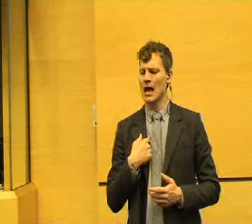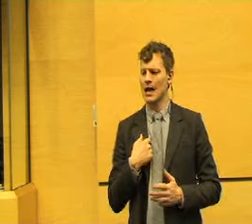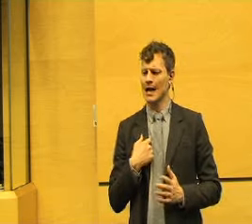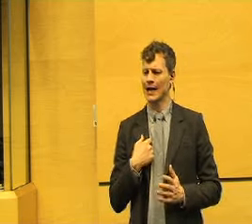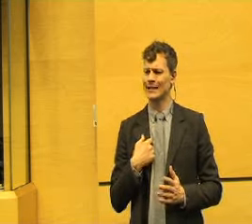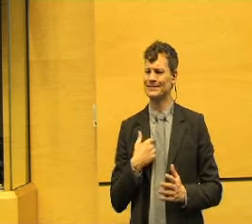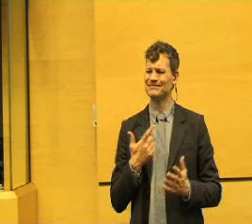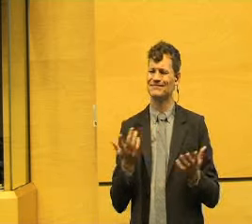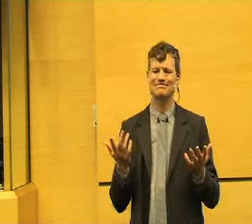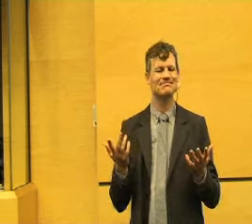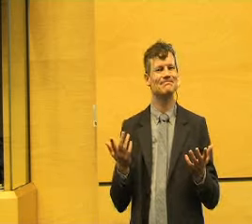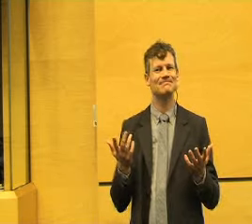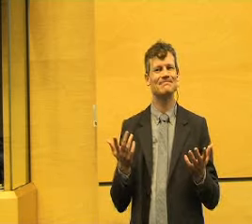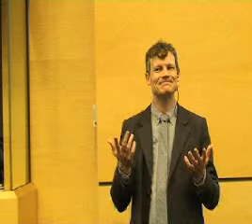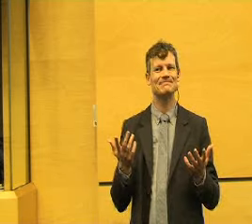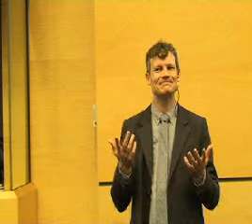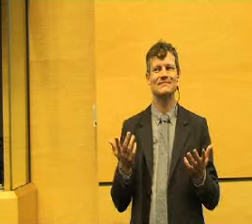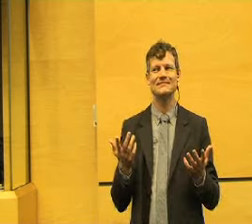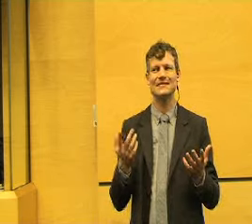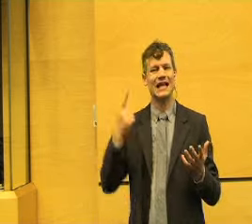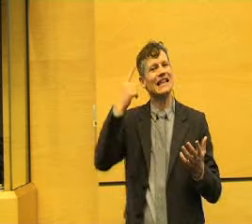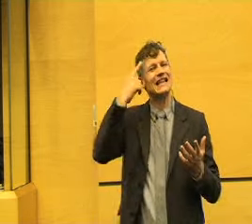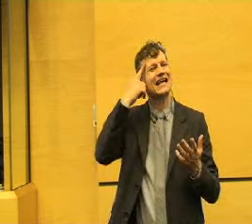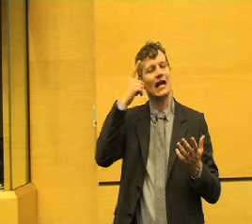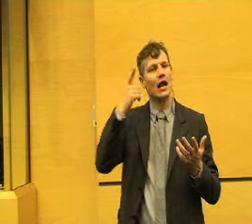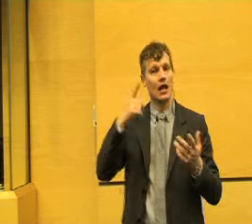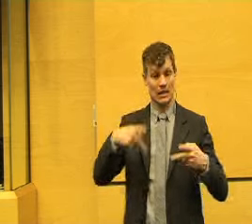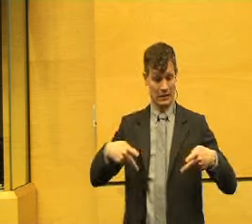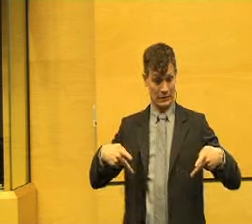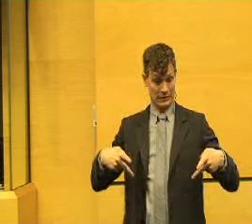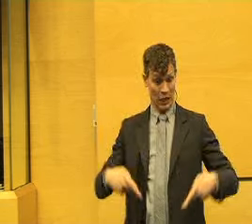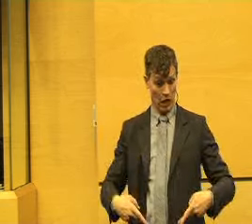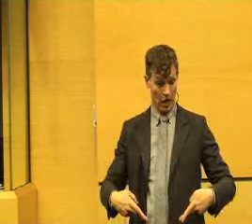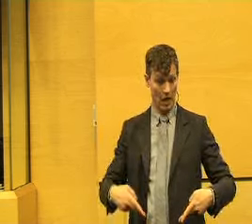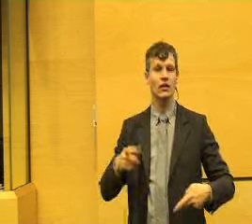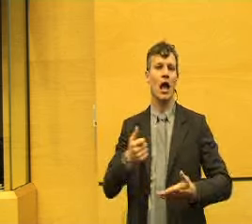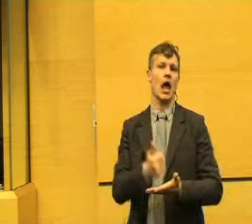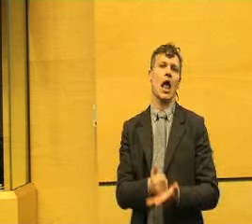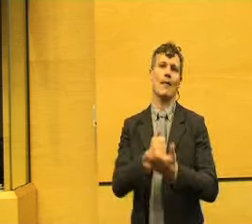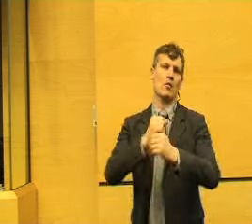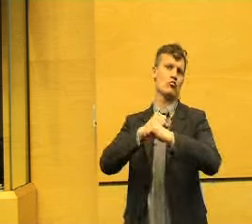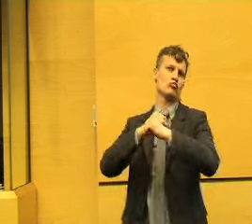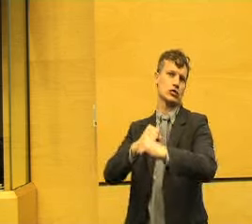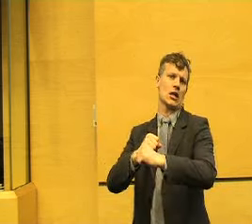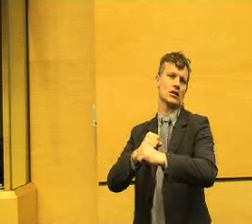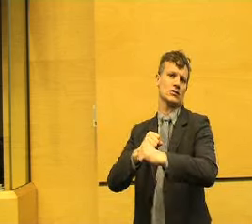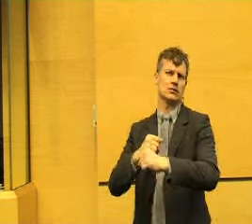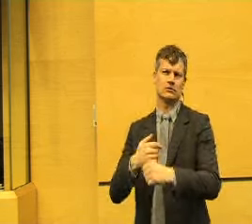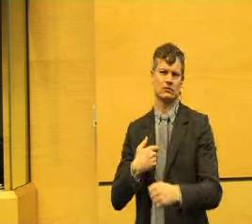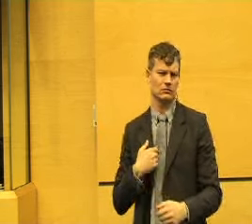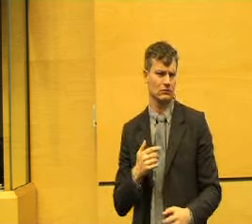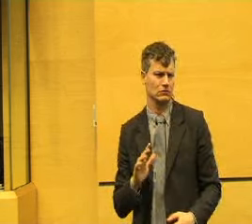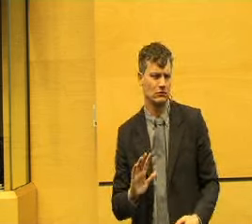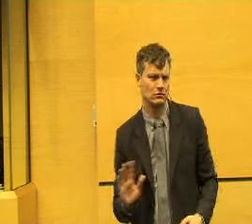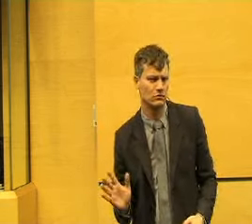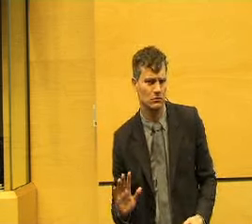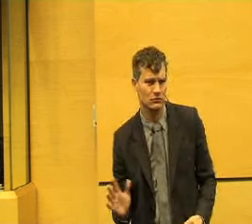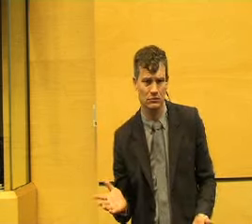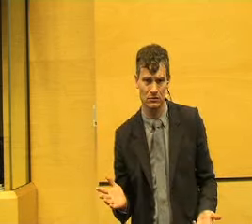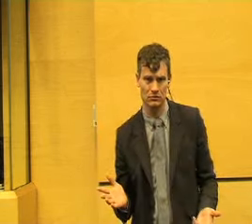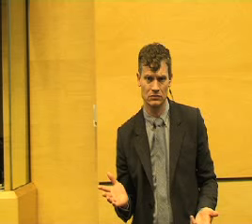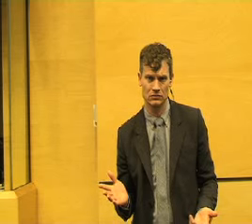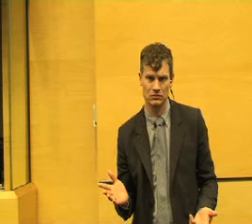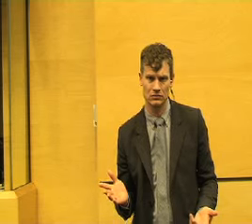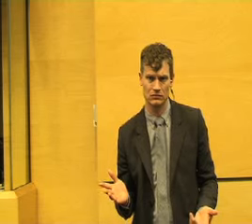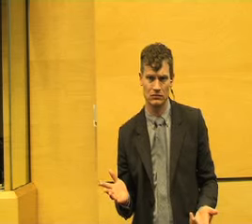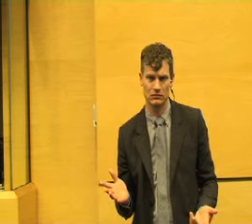protecting persons with disabilities by sterilizing them. Quite the contrary, one exposes them to, one